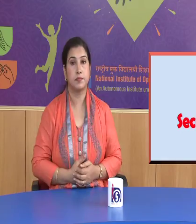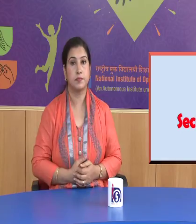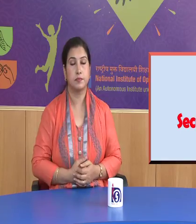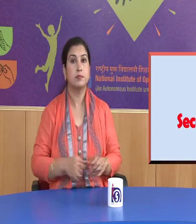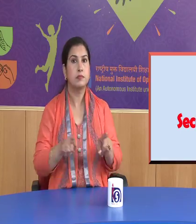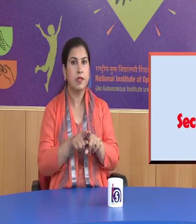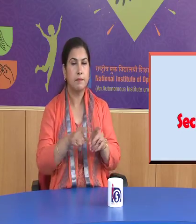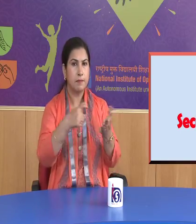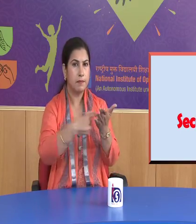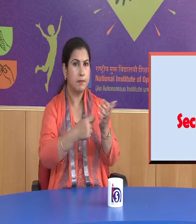radio,